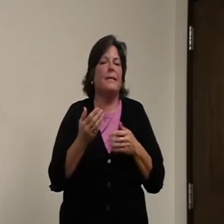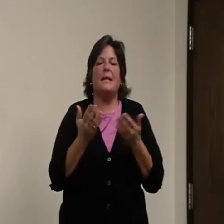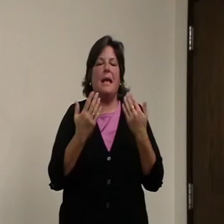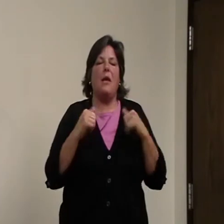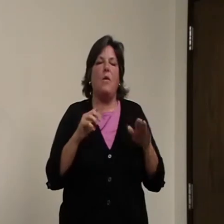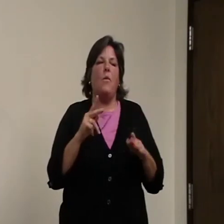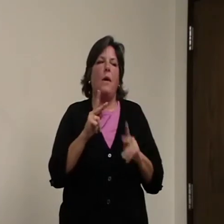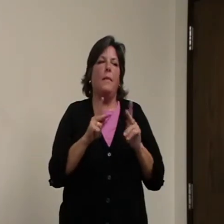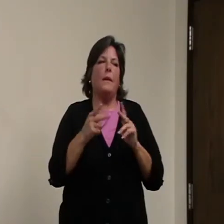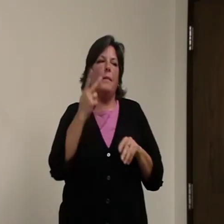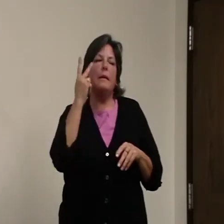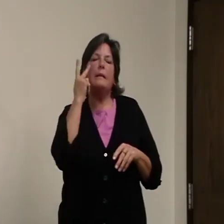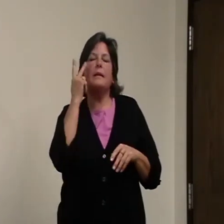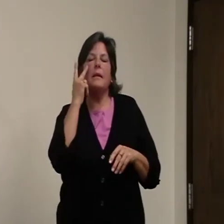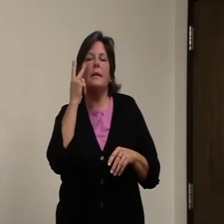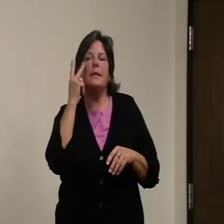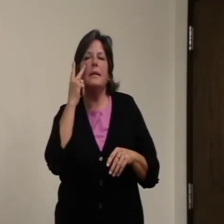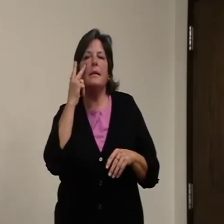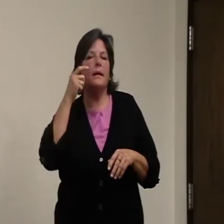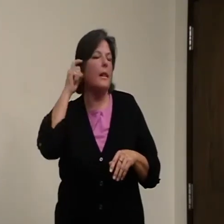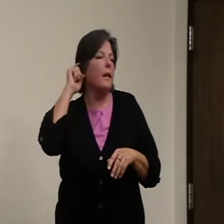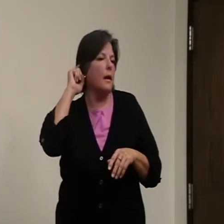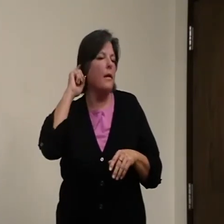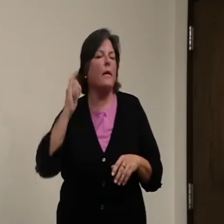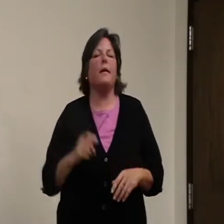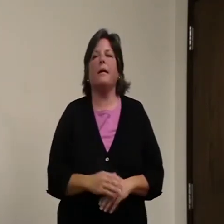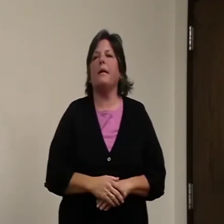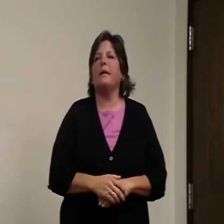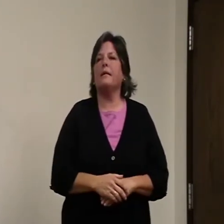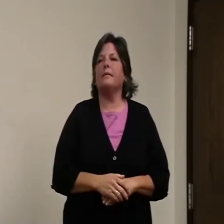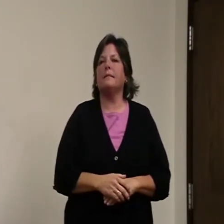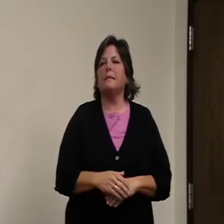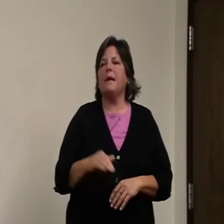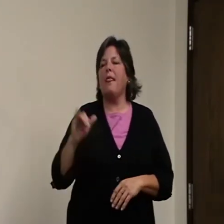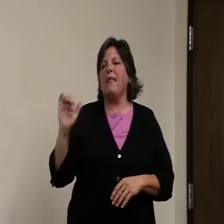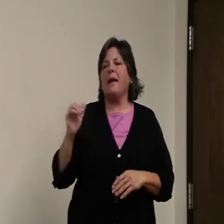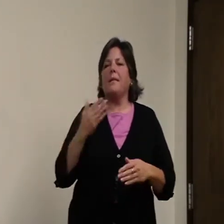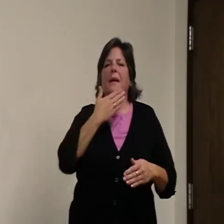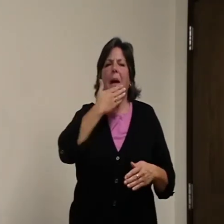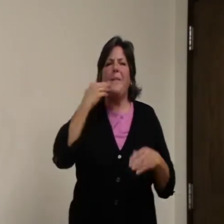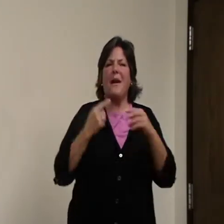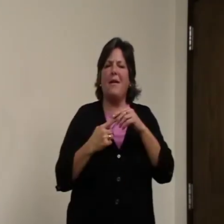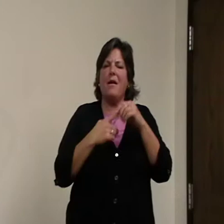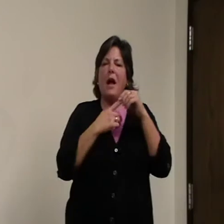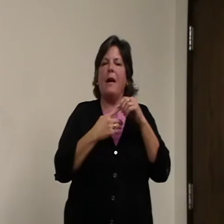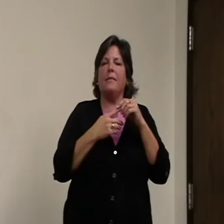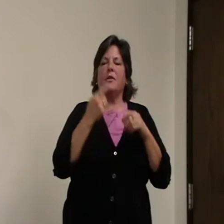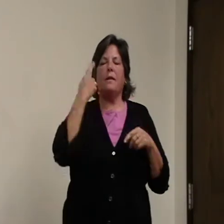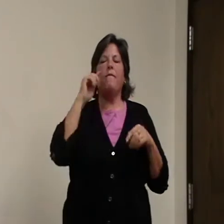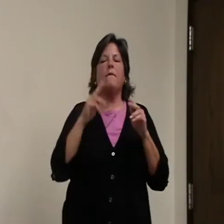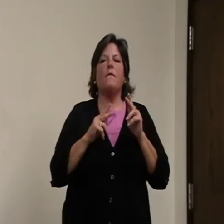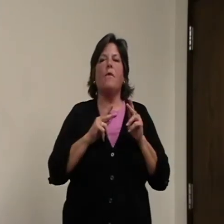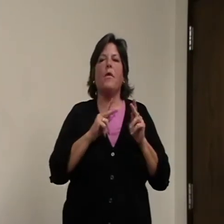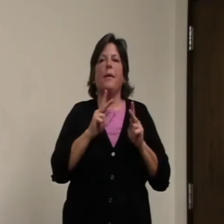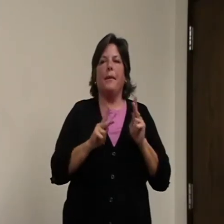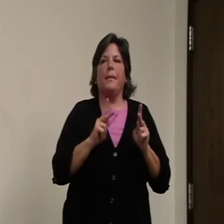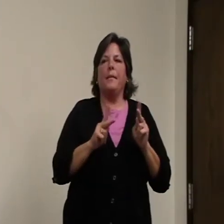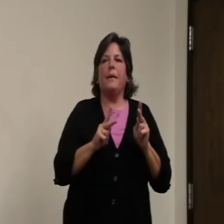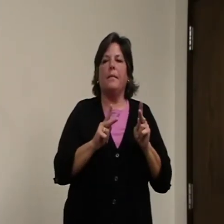but these are actually better options for people. They can leave the ear canal a little bit more open, and it's